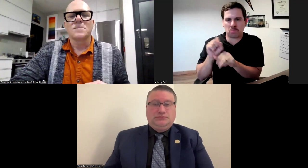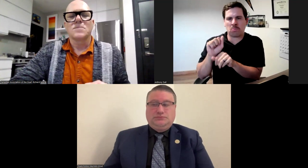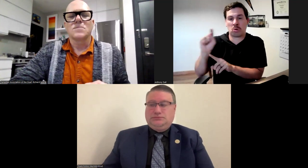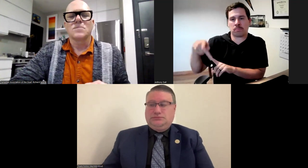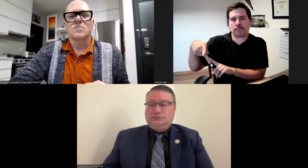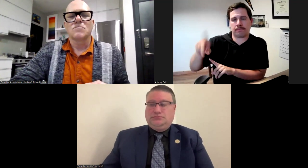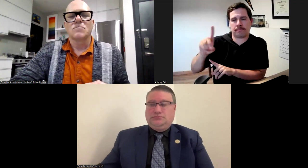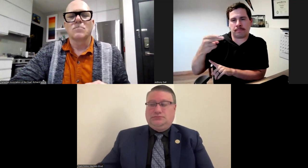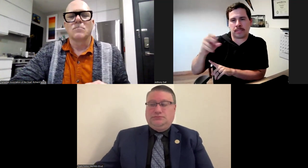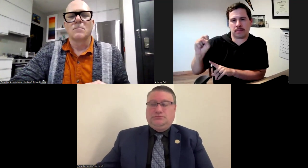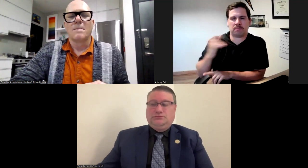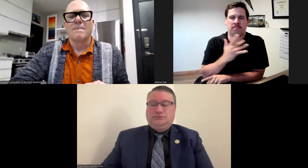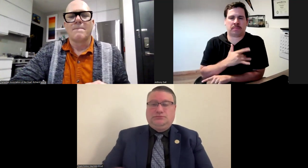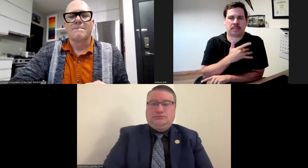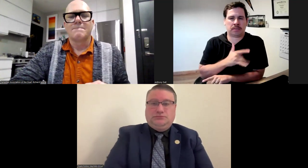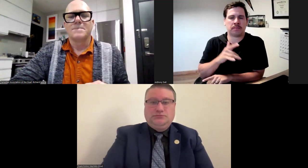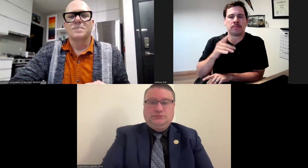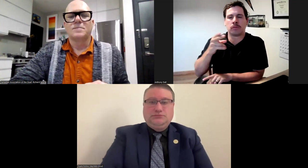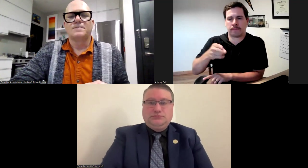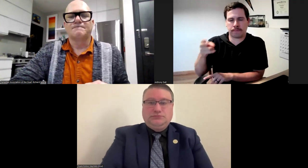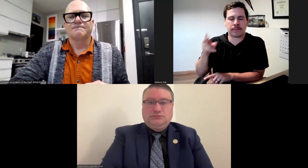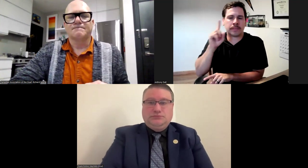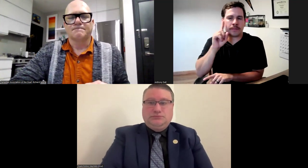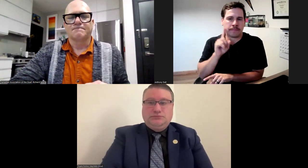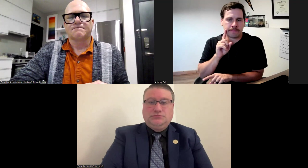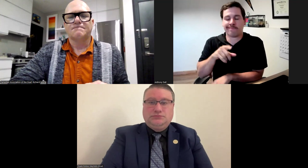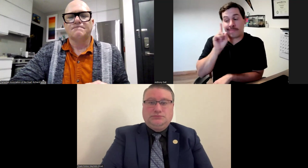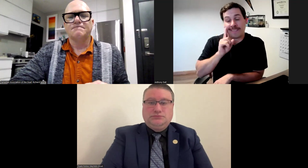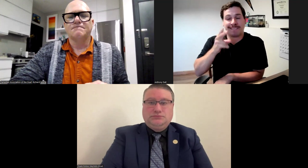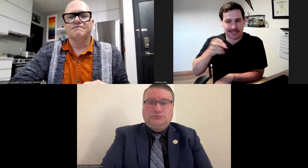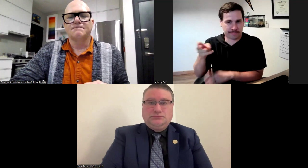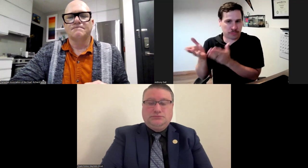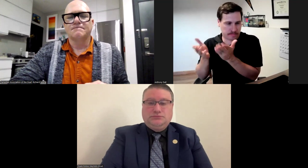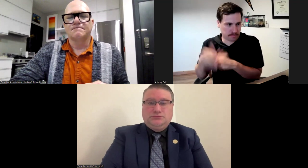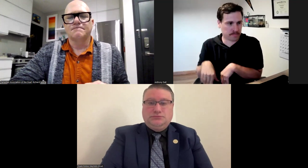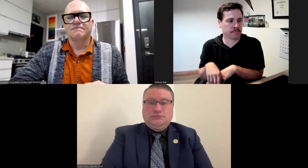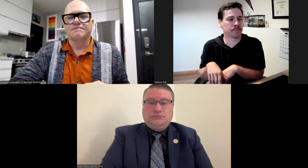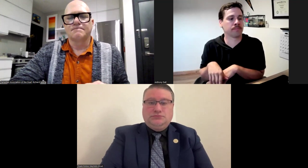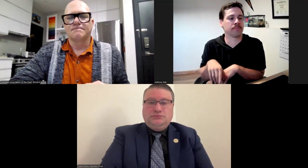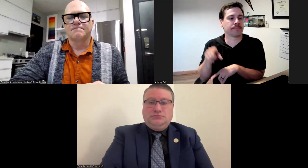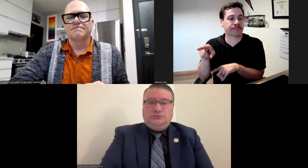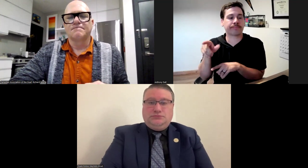currently with Indigenous deaf children and policy in their work with the provincial deaf and hard of hearing